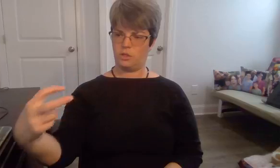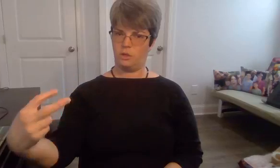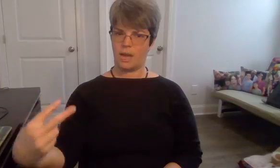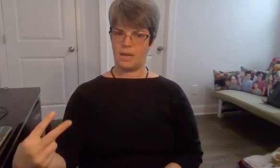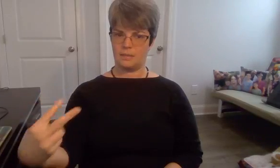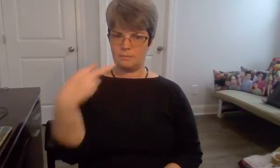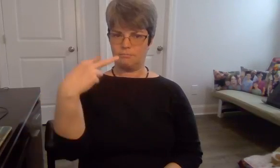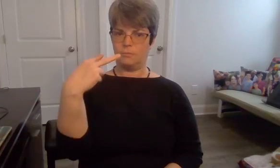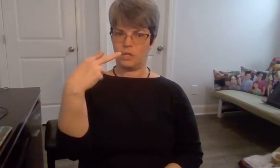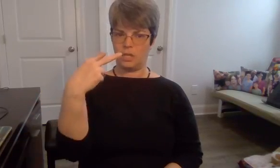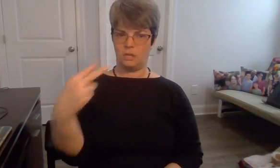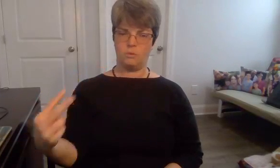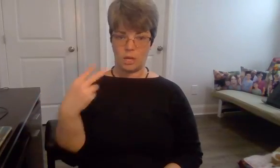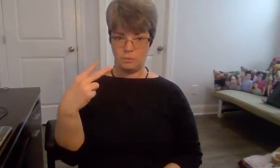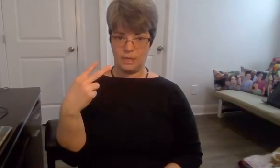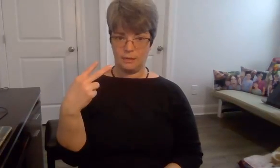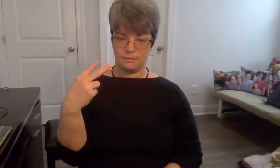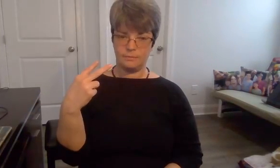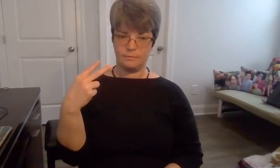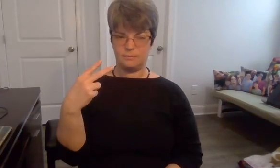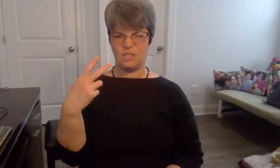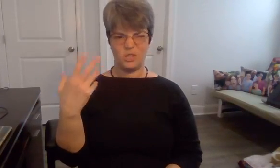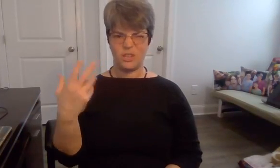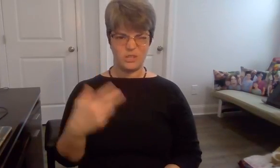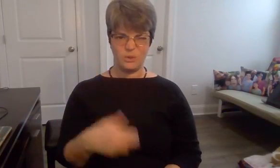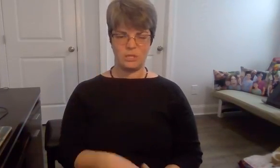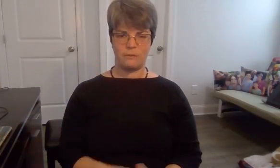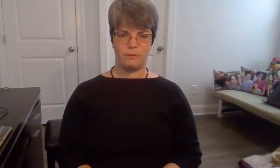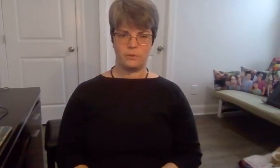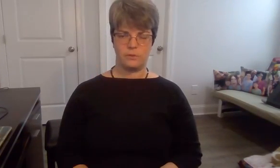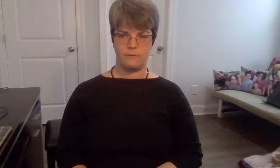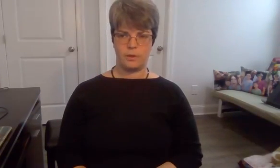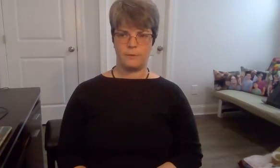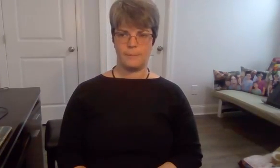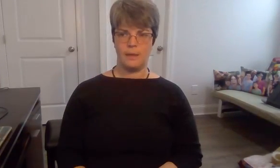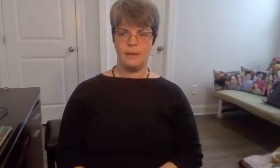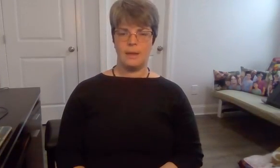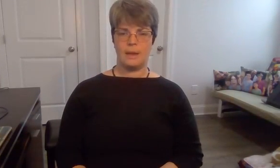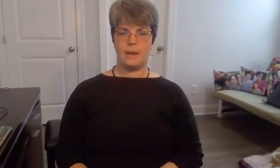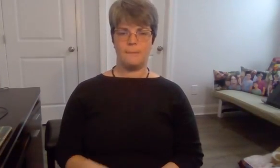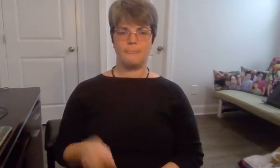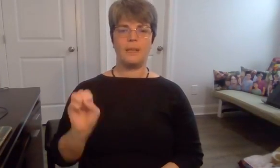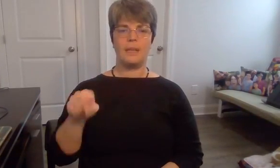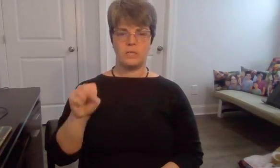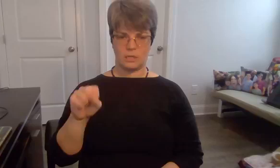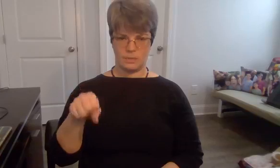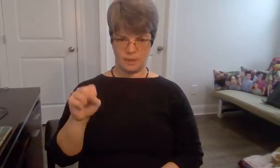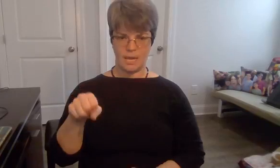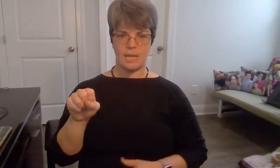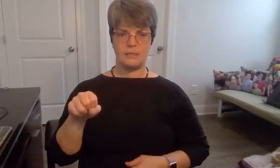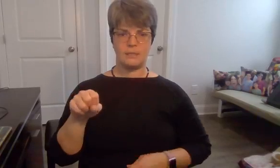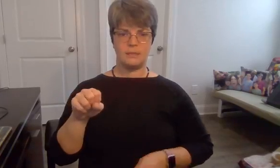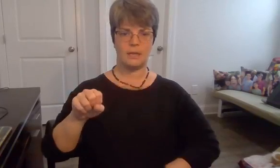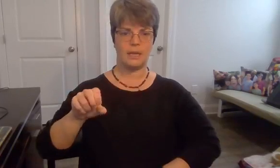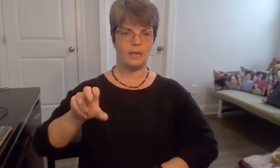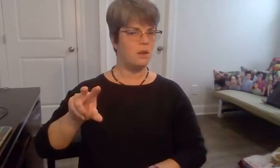two eyes looking at you. Watch me. You can do that too, whichever feels right for you. Again, we talked about yes and